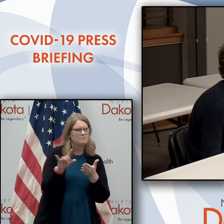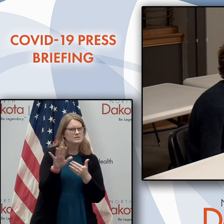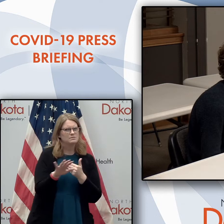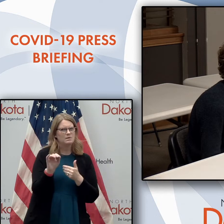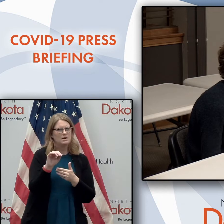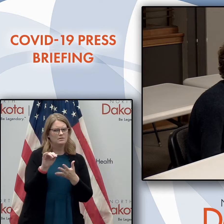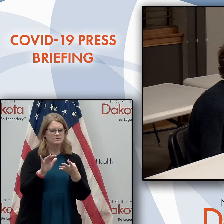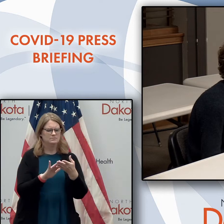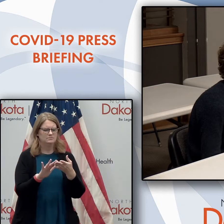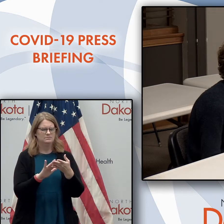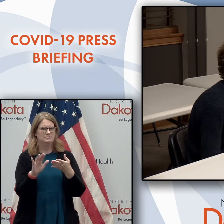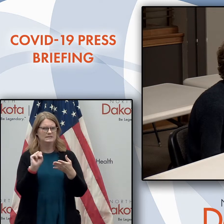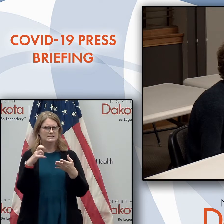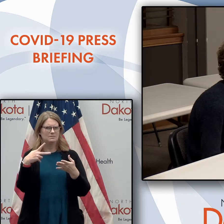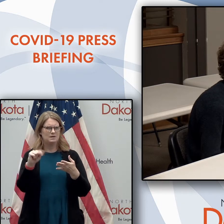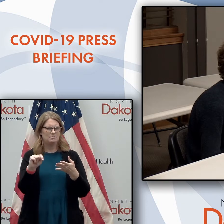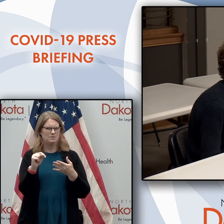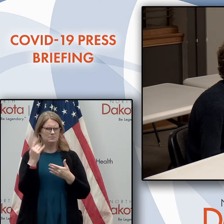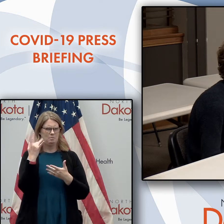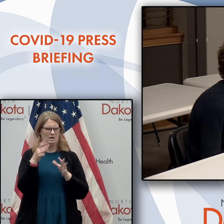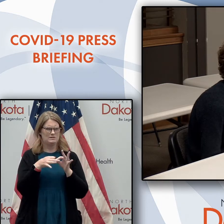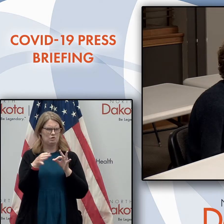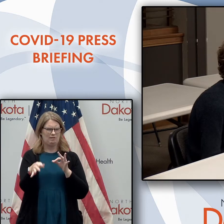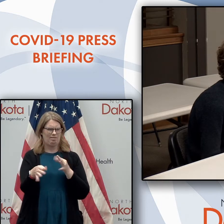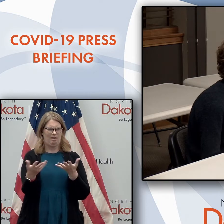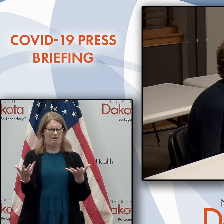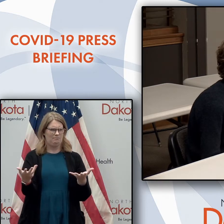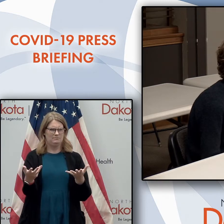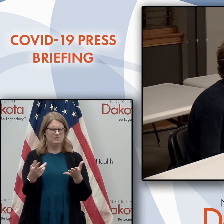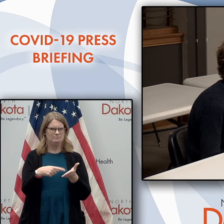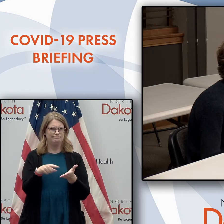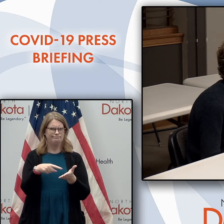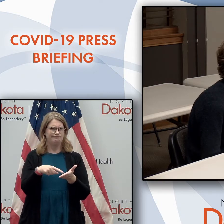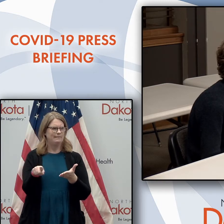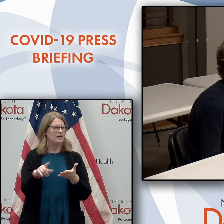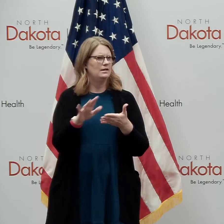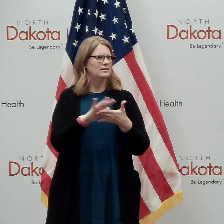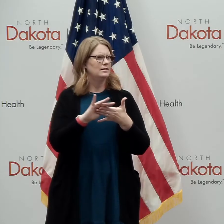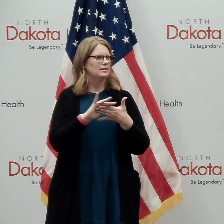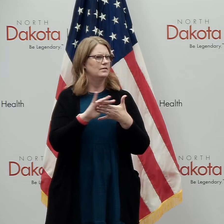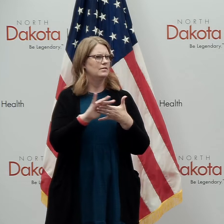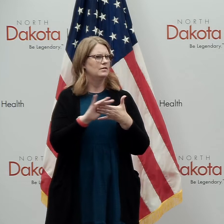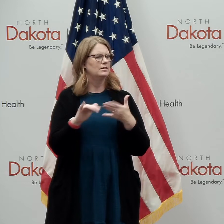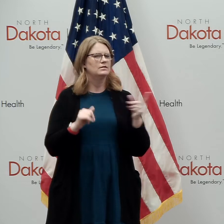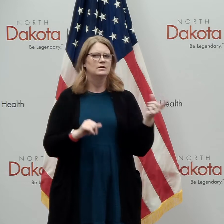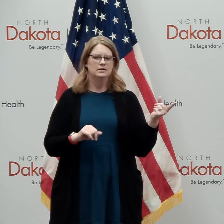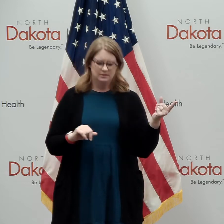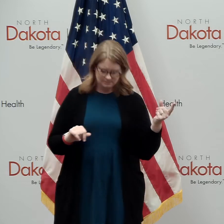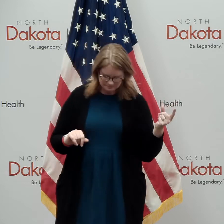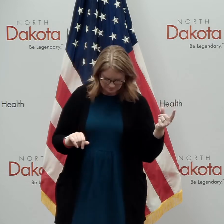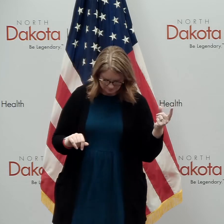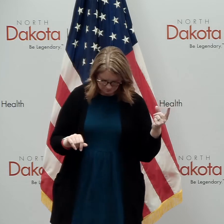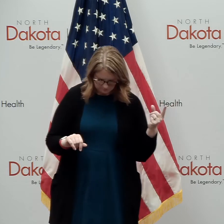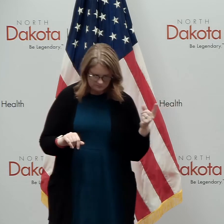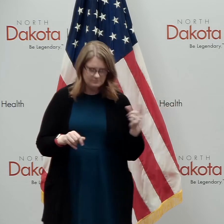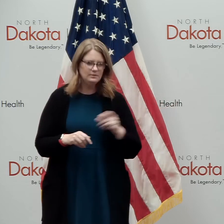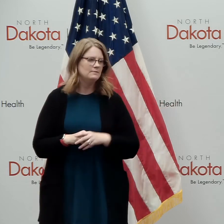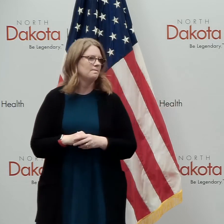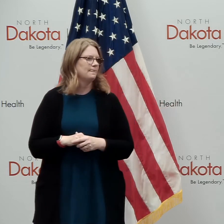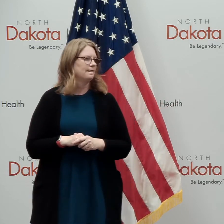Just wondering if you can speak to the delay that will take before those checks actually arrive. Yes, I can. I mean, if you look at